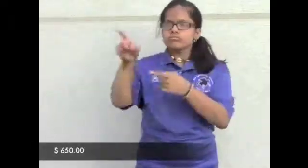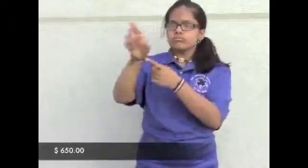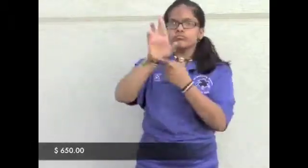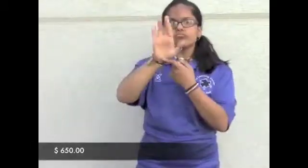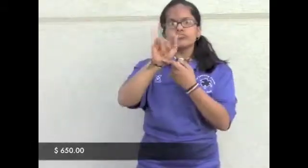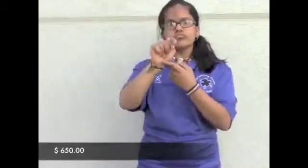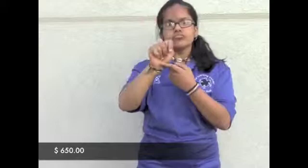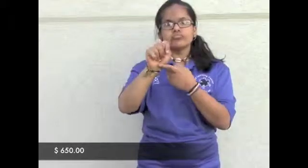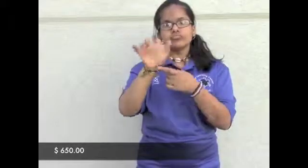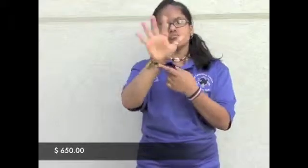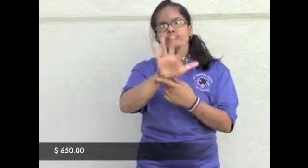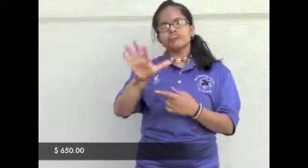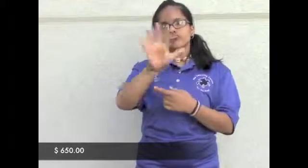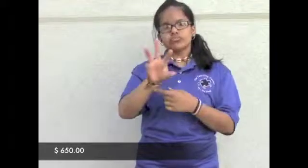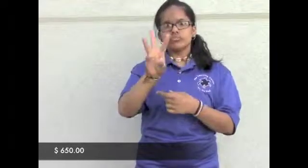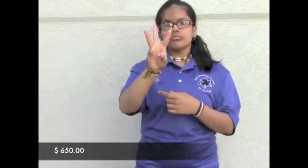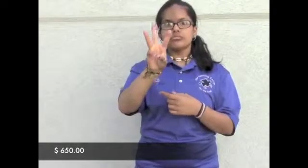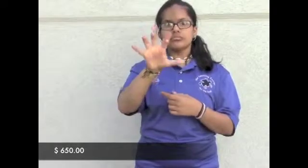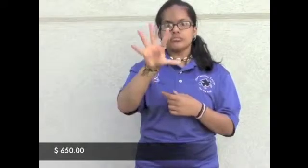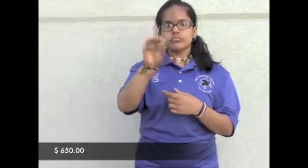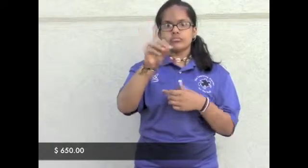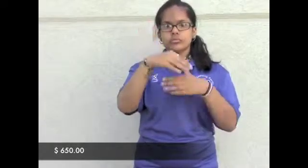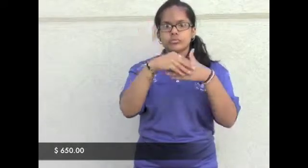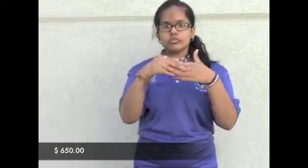there. The cost for the camp is about